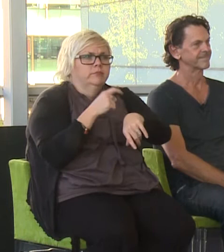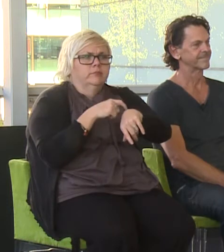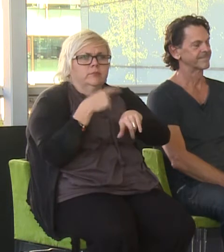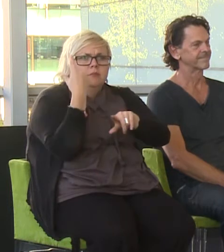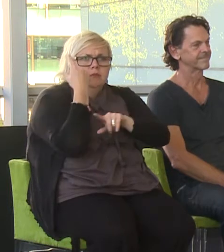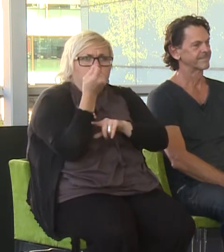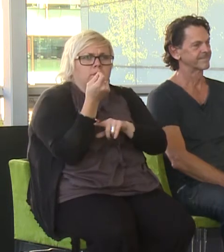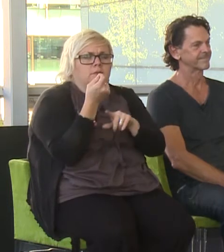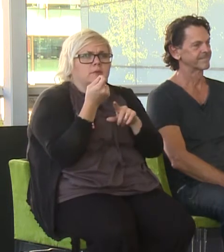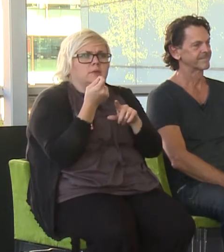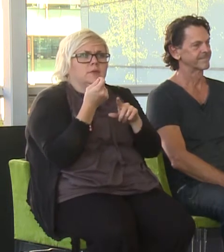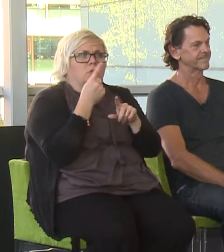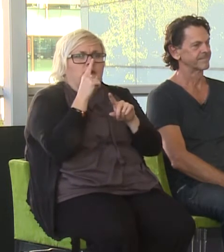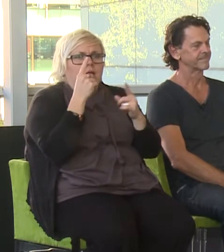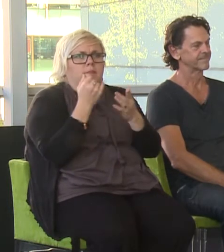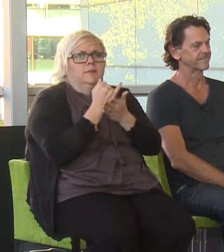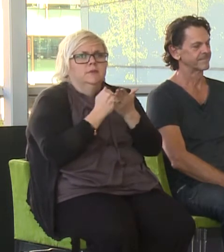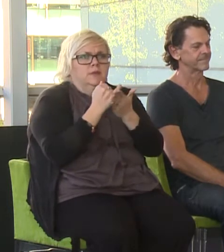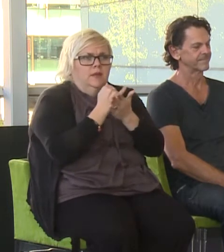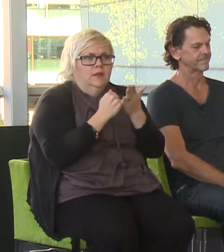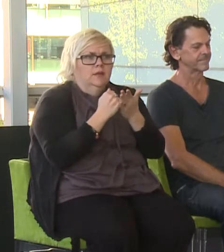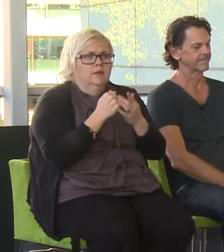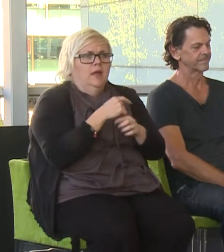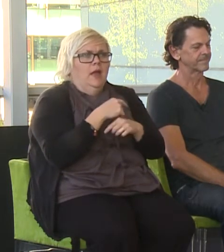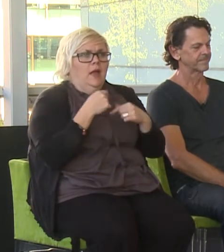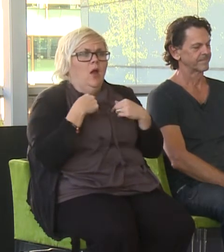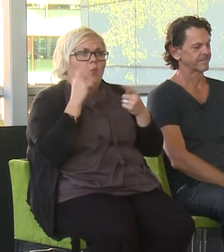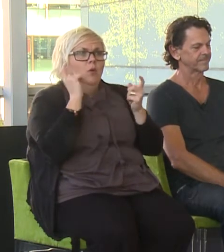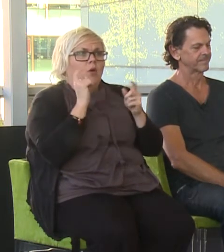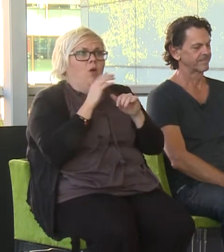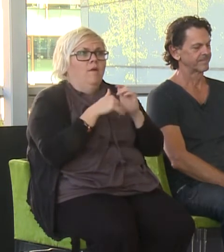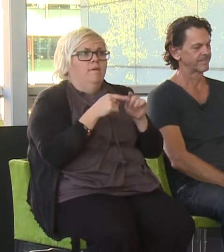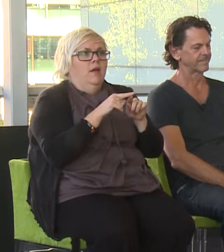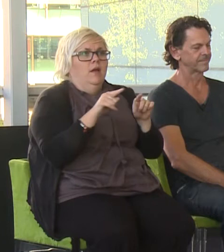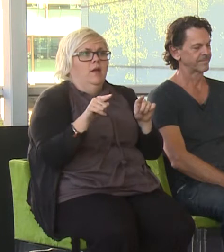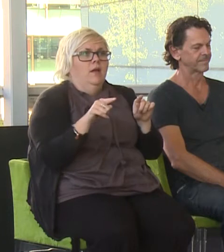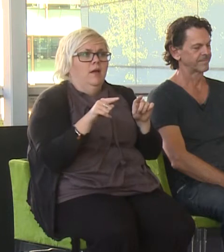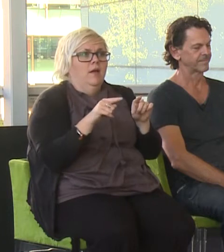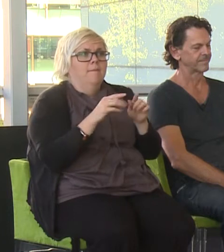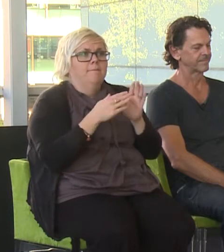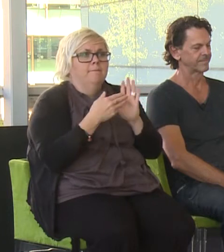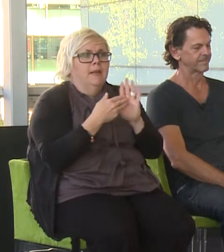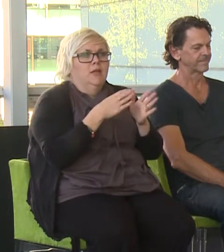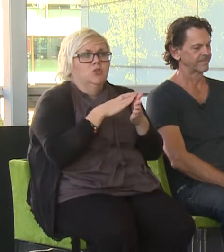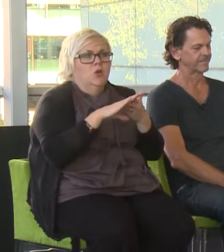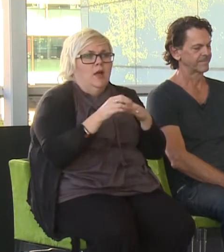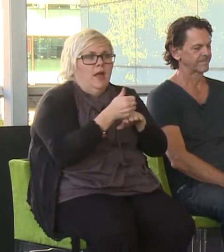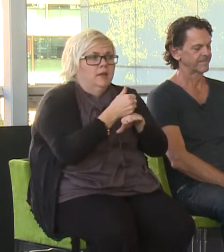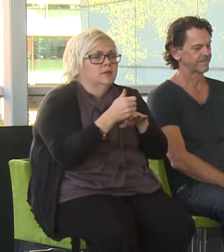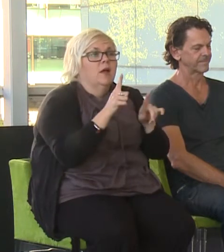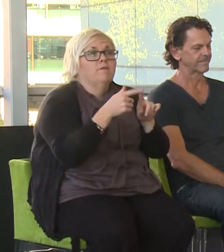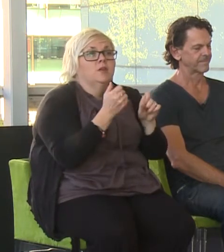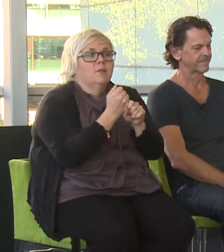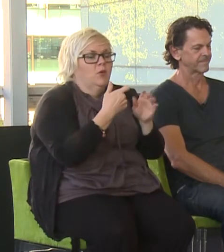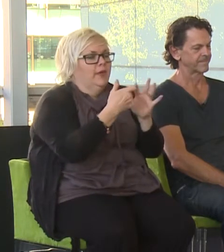Now, to up the stakes of this battle, our warriors are A-list actors, million-dollar performers, say for instance